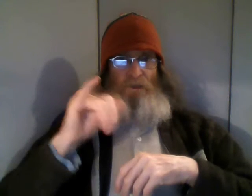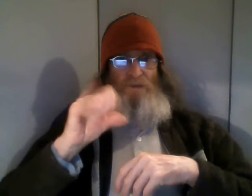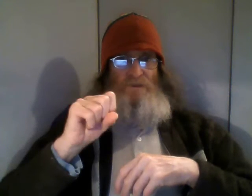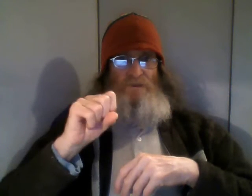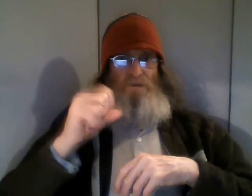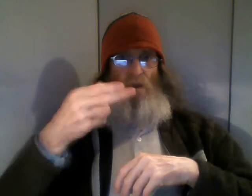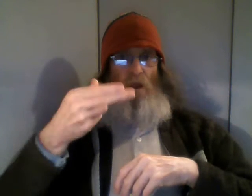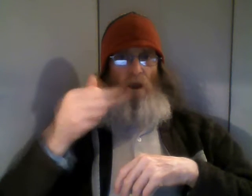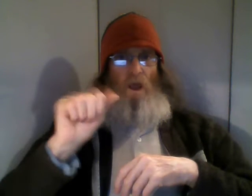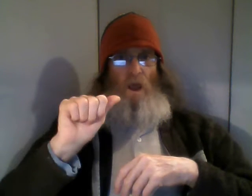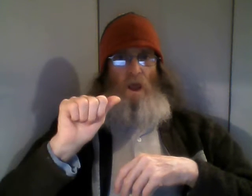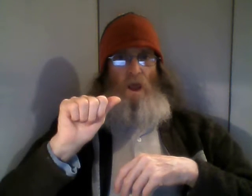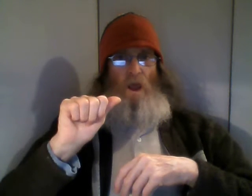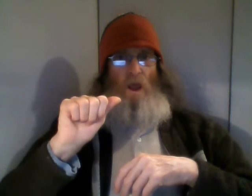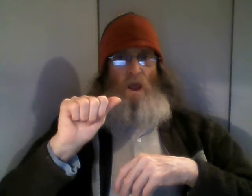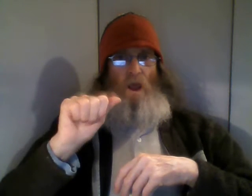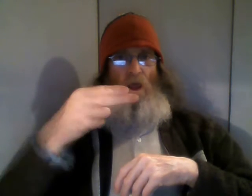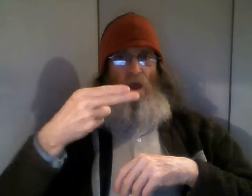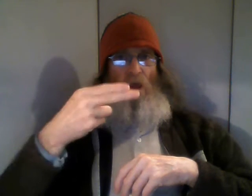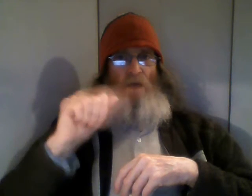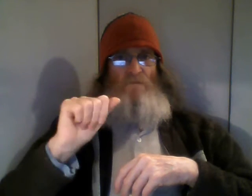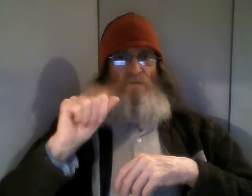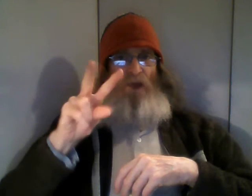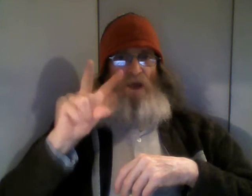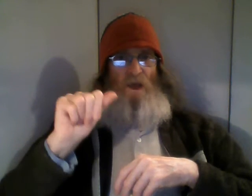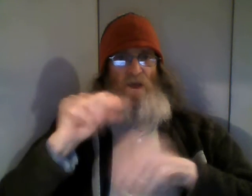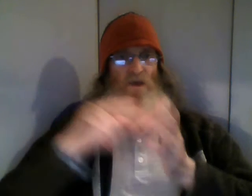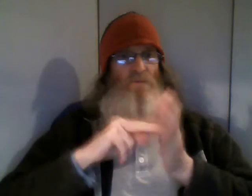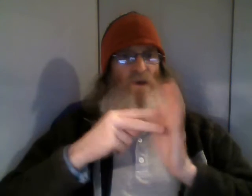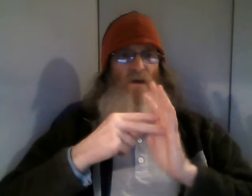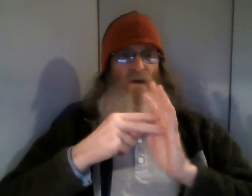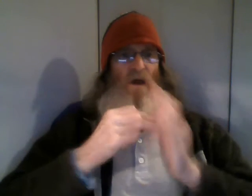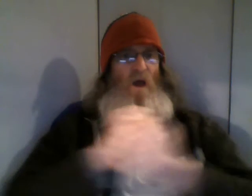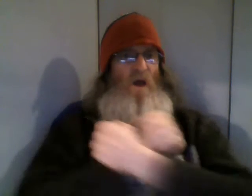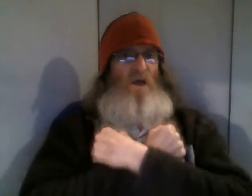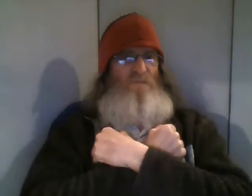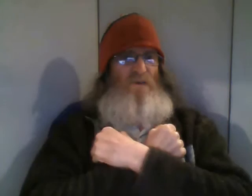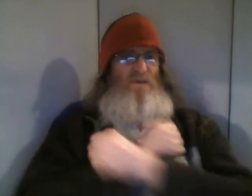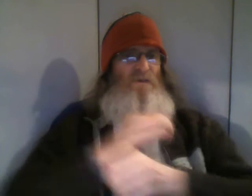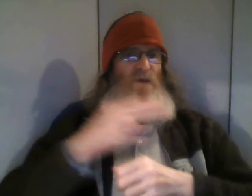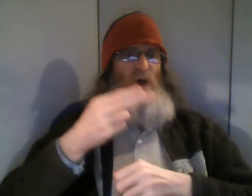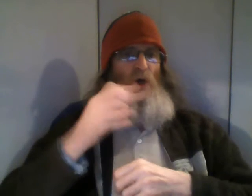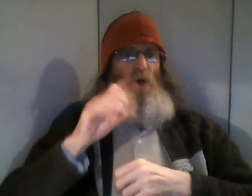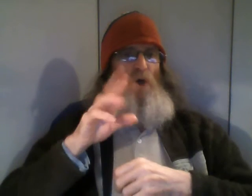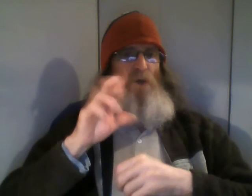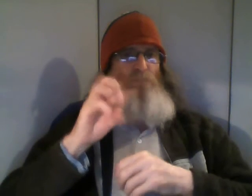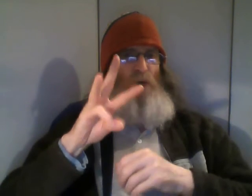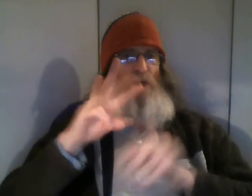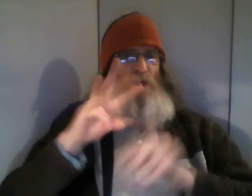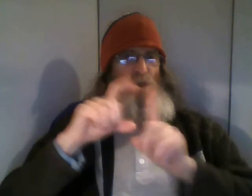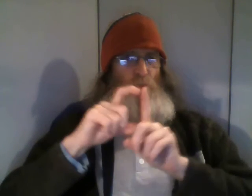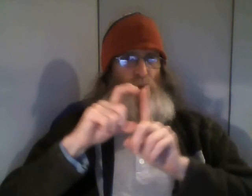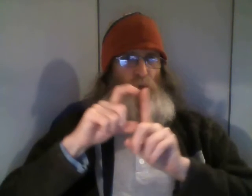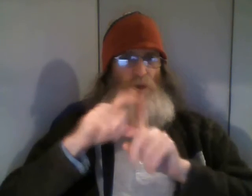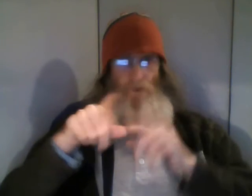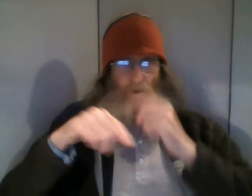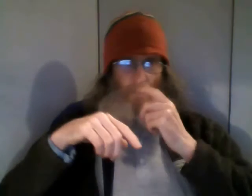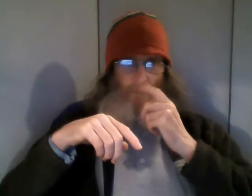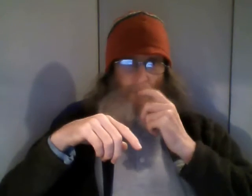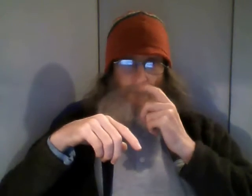right? That's a dragon lady, no? Hey, be nice, okay? Look, it's only a few hours. I'm sure it's gonna be quiet for soon,